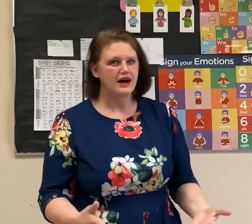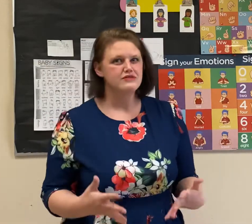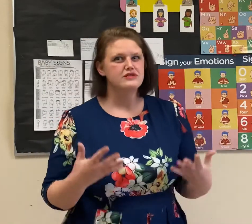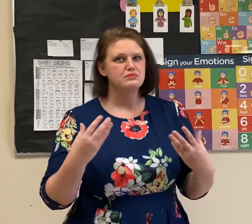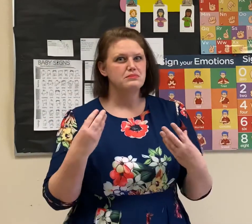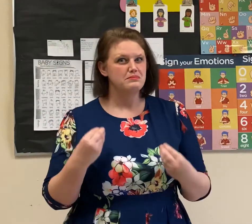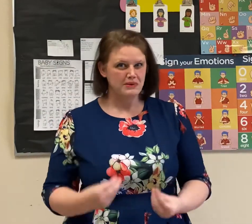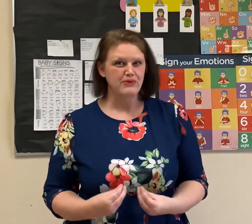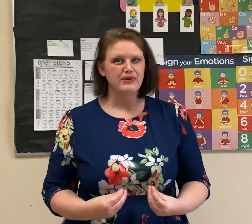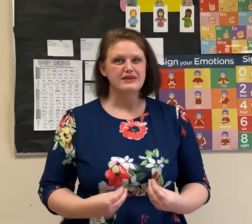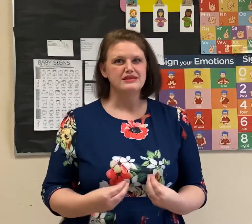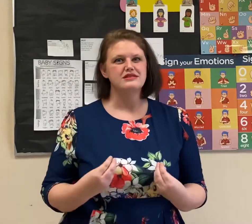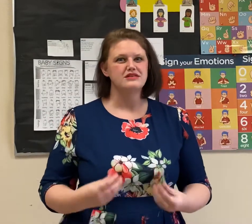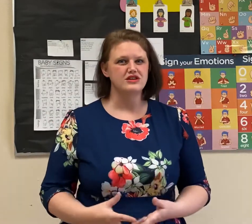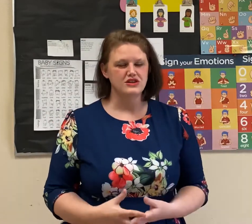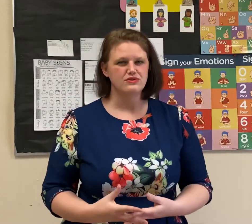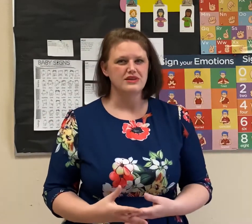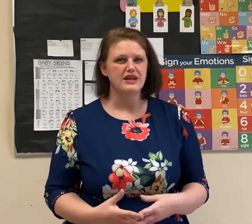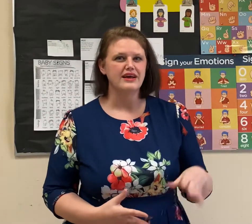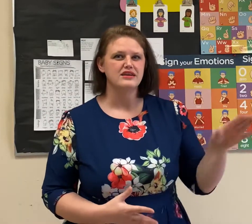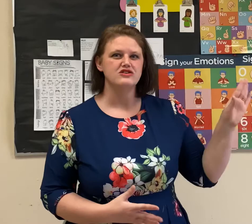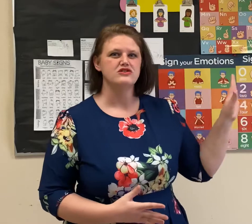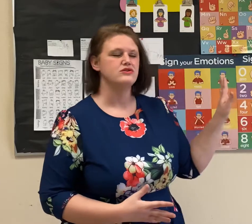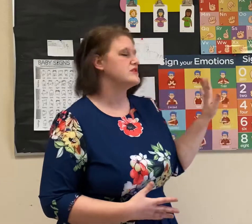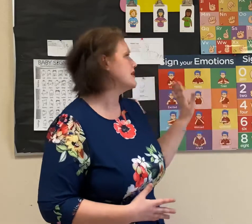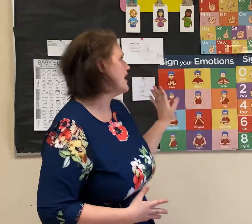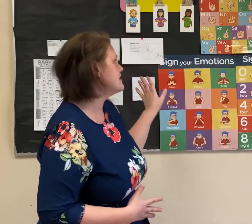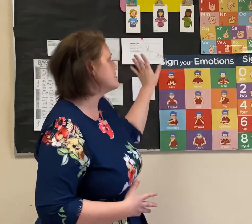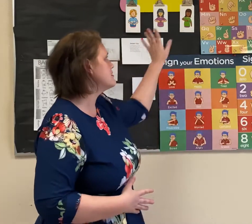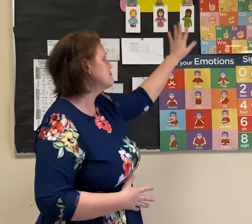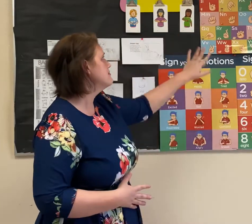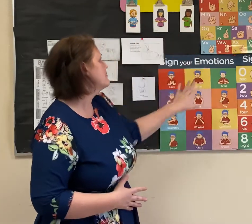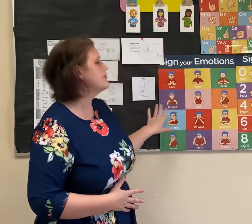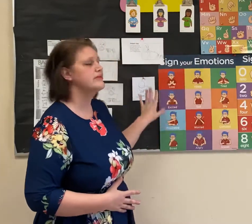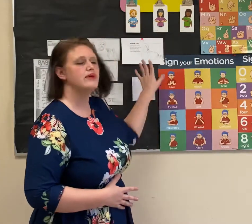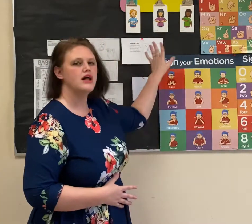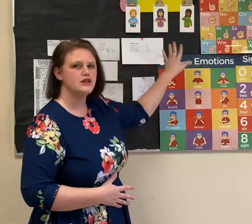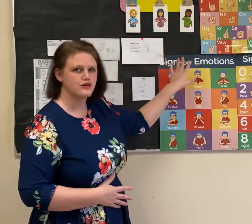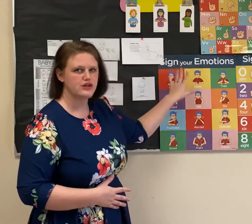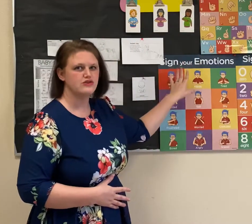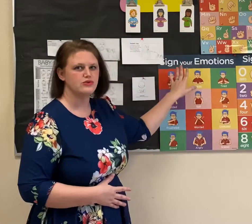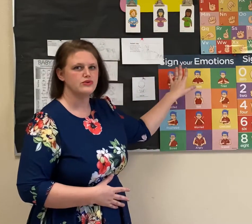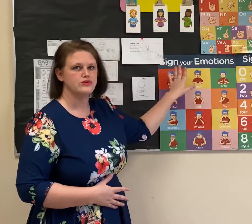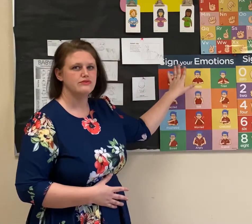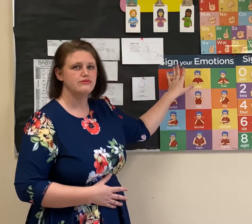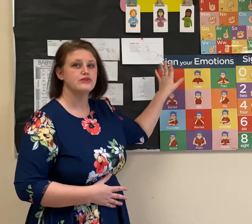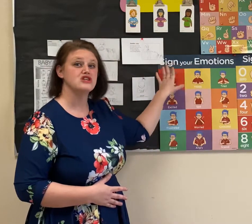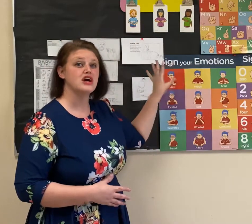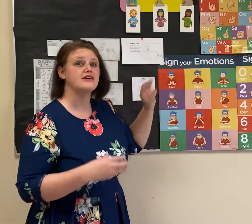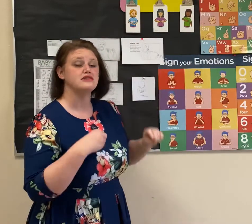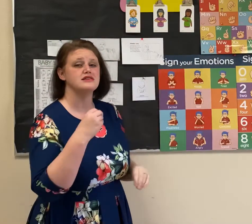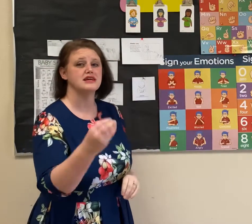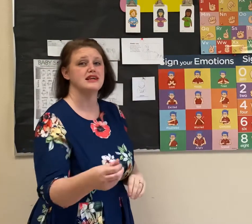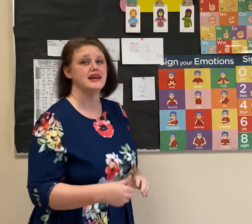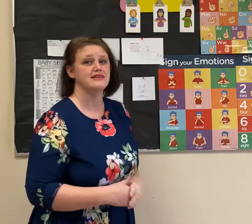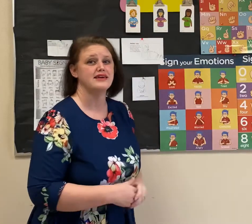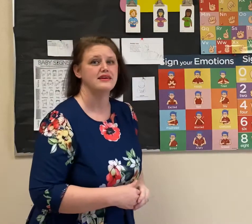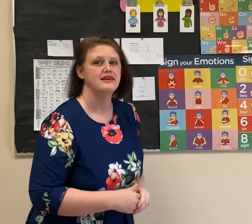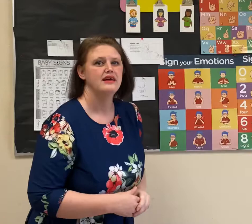to memorize it to use it. I can just use it as a learning tool for the child to connect it, and